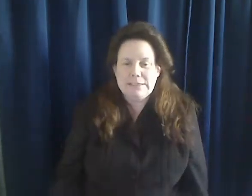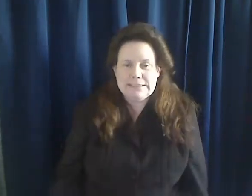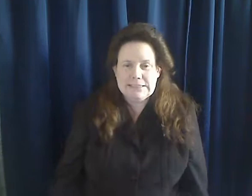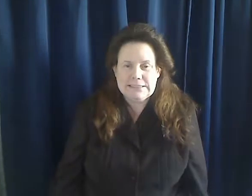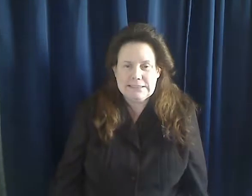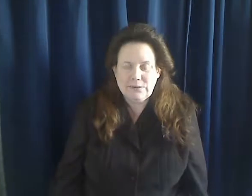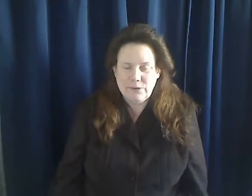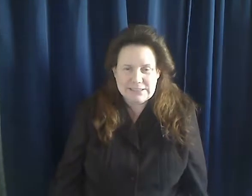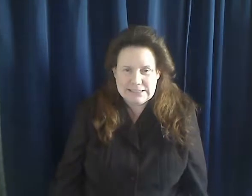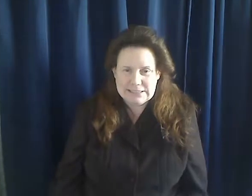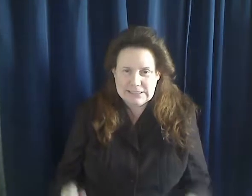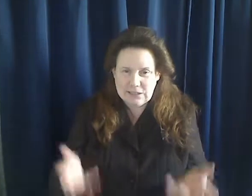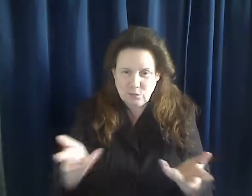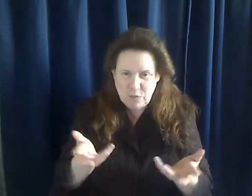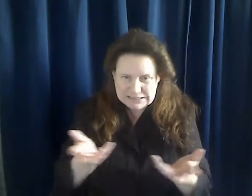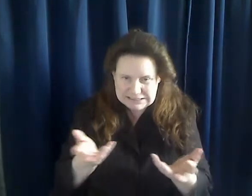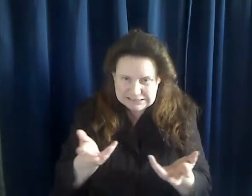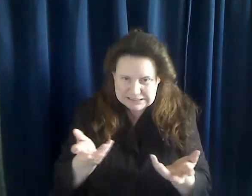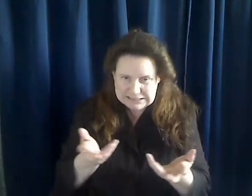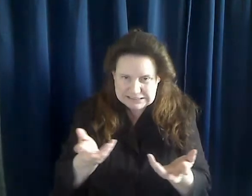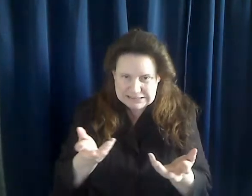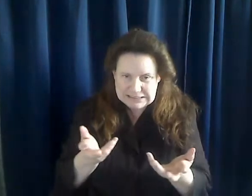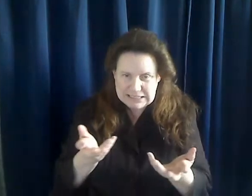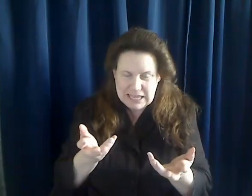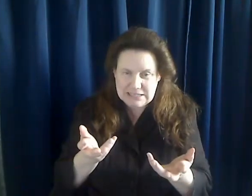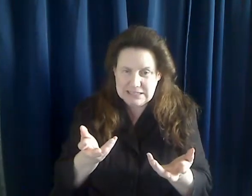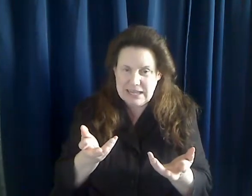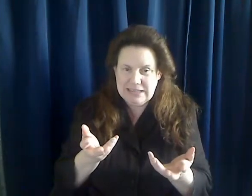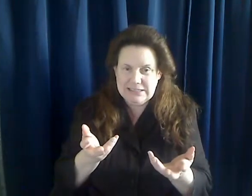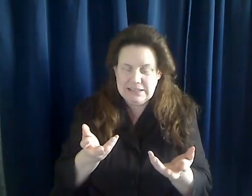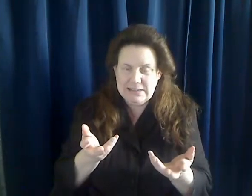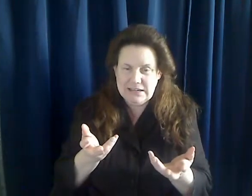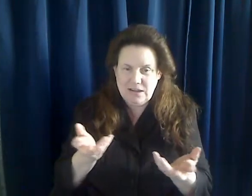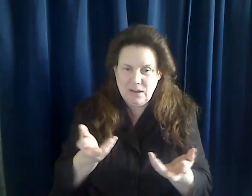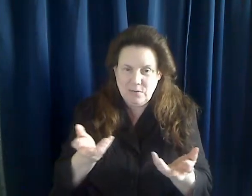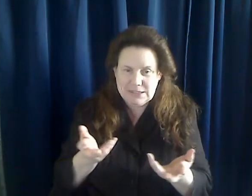What? What? What? As in, I didn't get that at all. What?